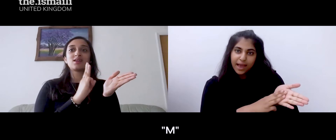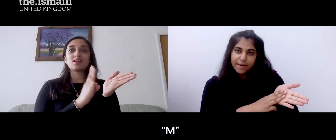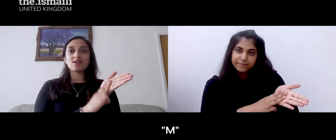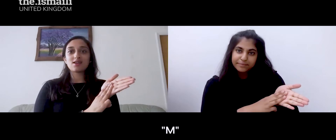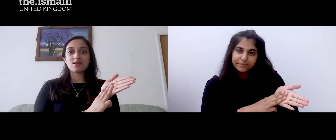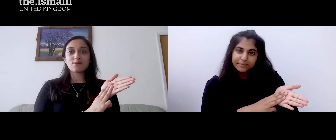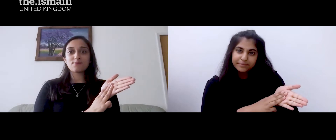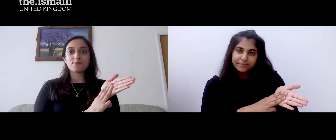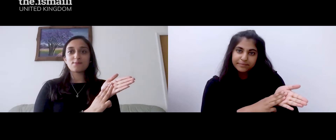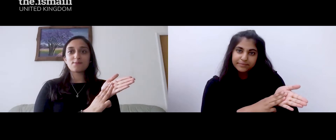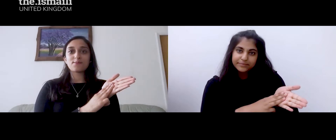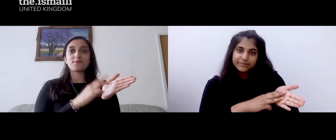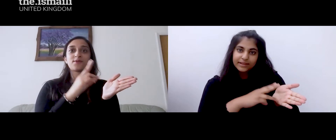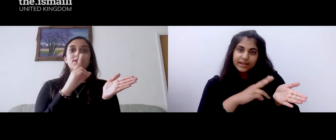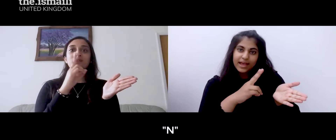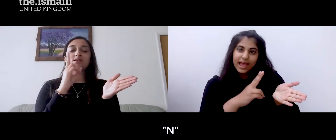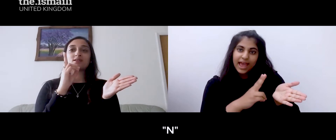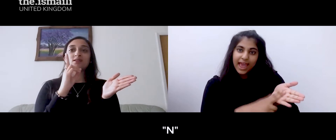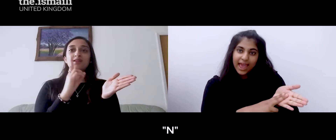M,